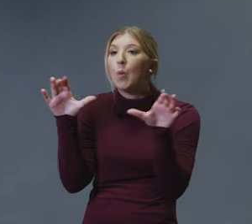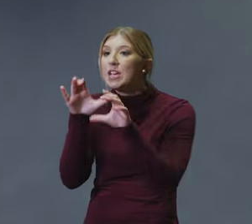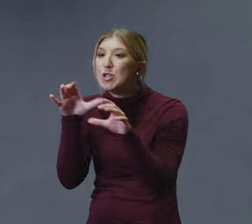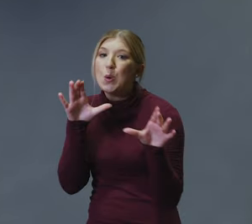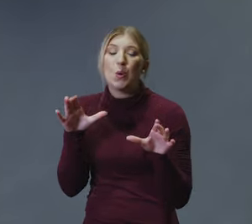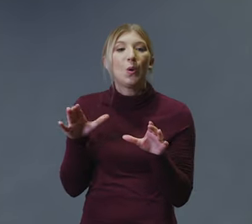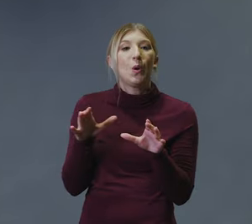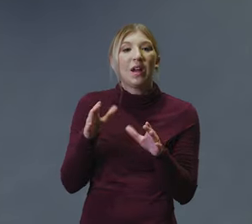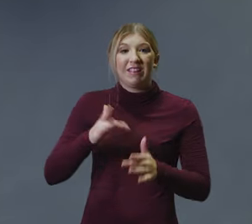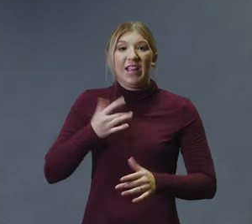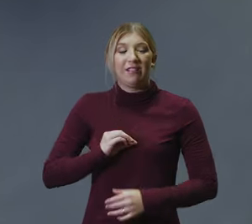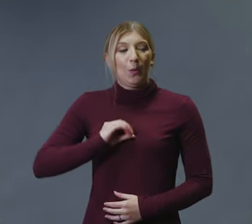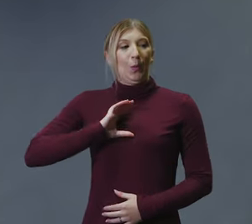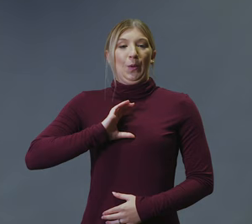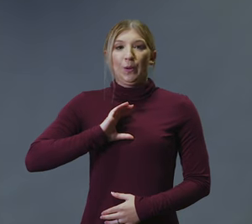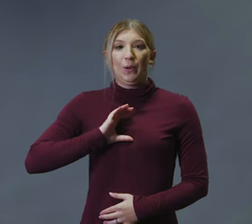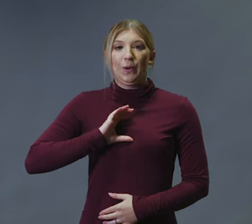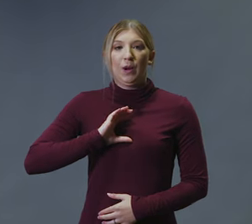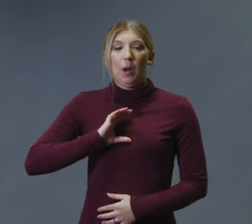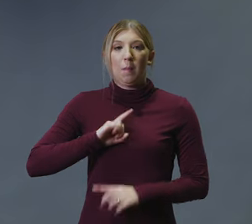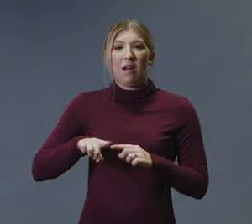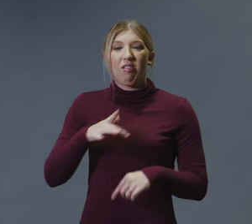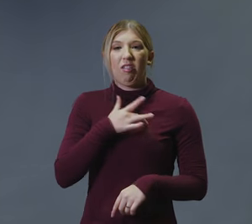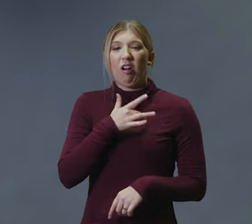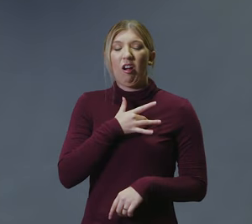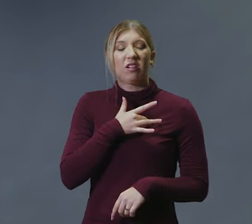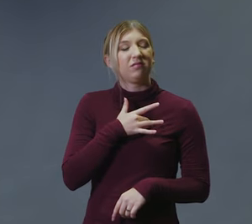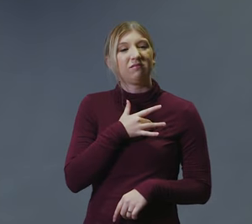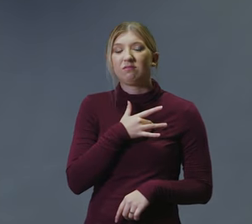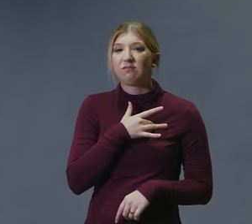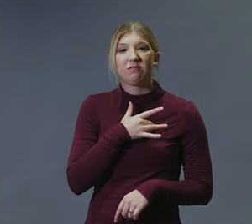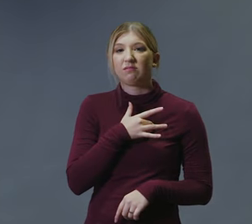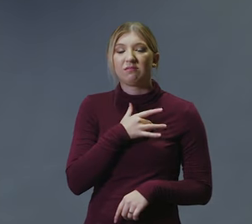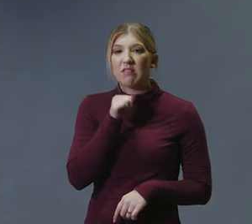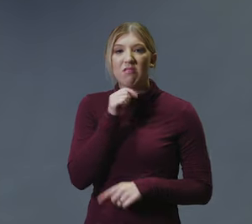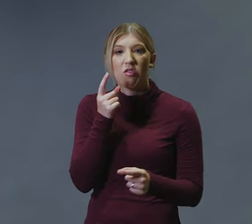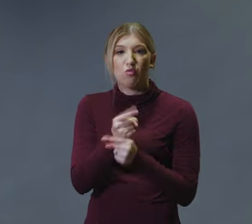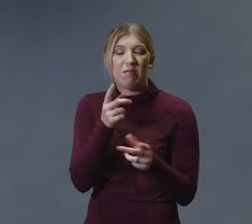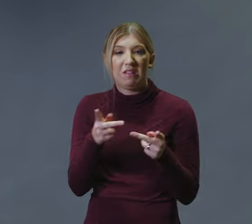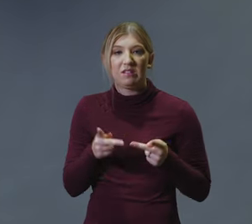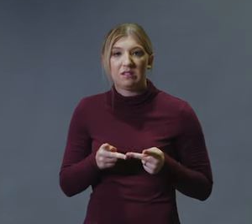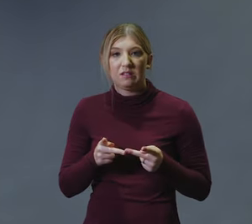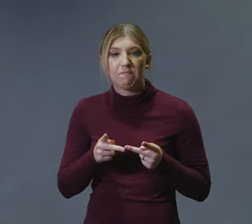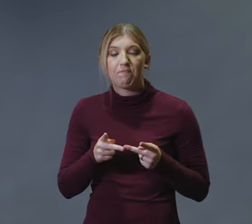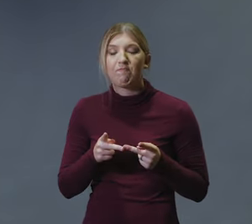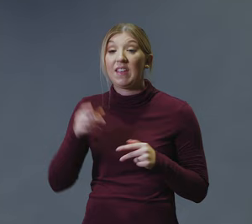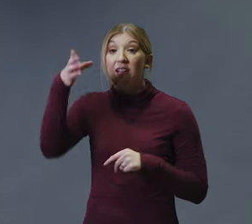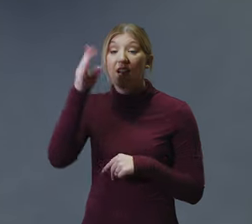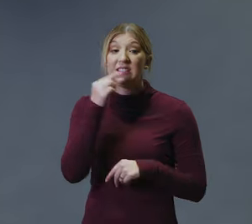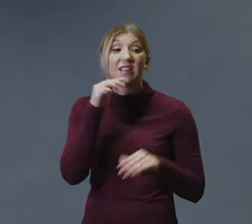feel good about ourselves, yet our hearts aren't in the right place. And God says,